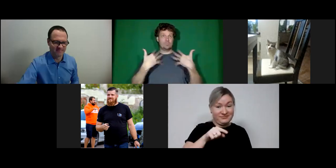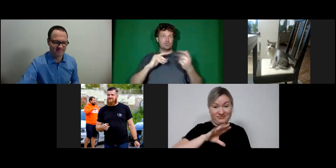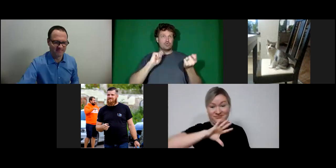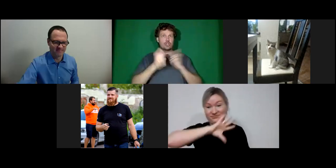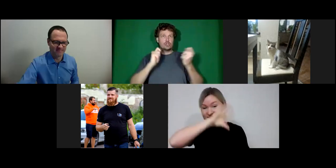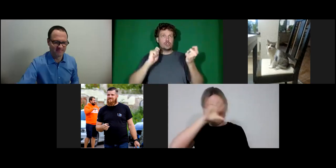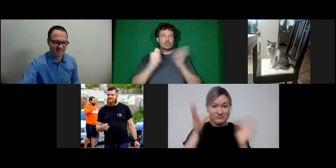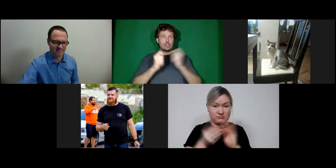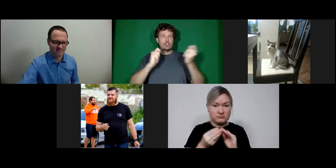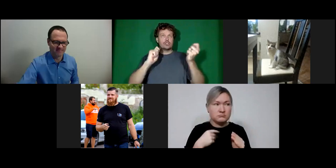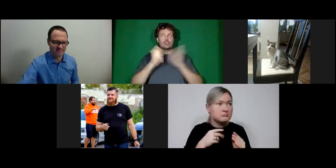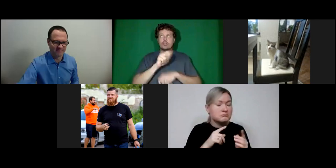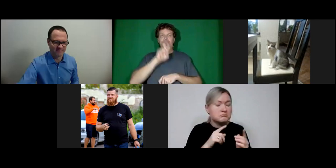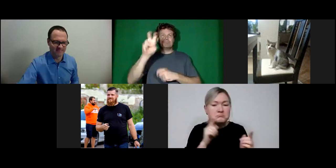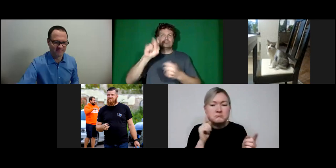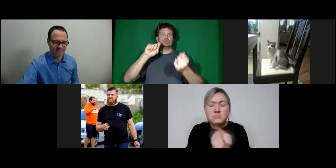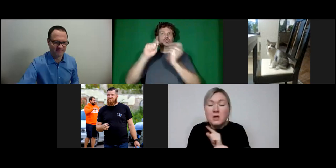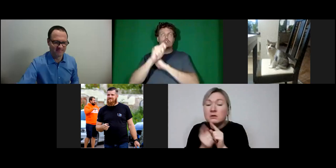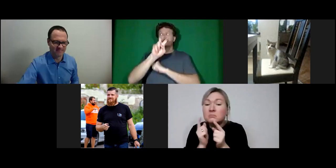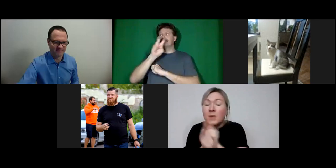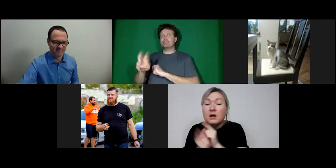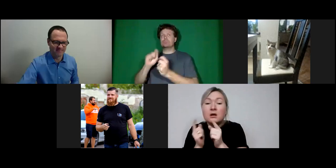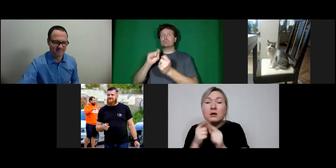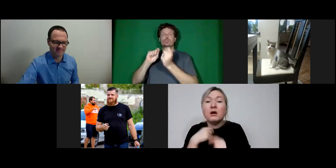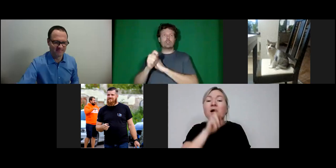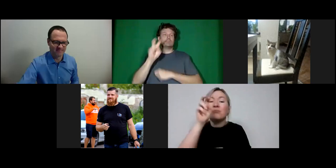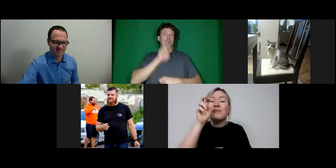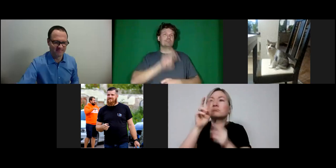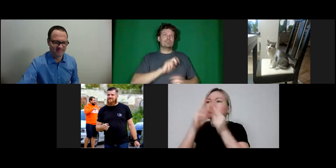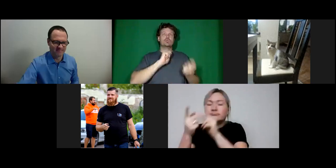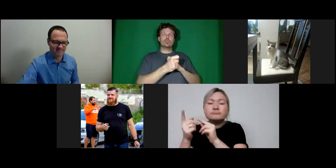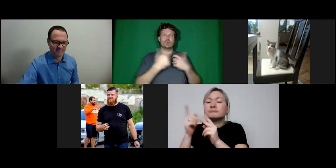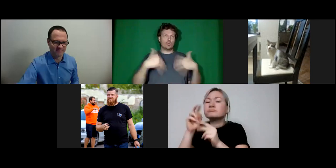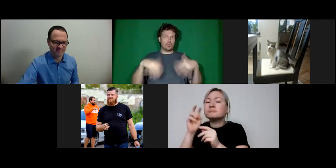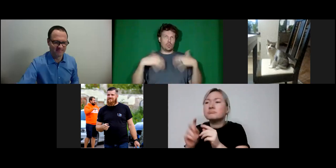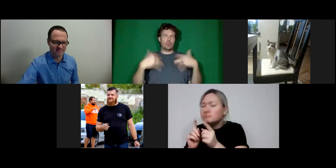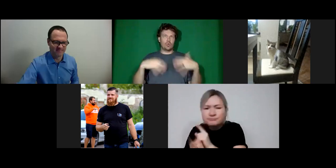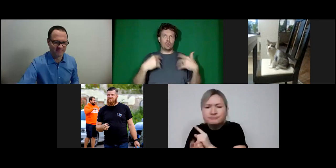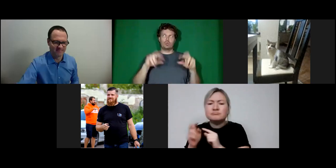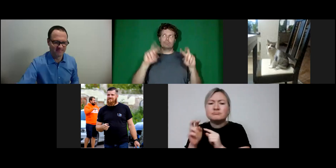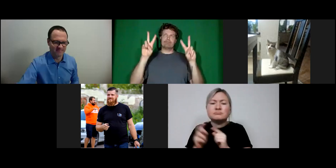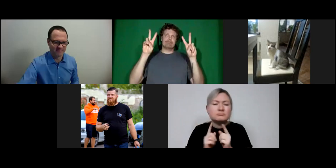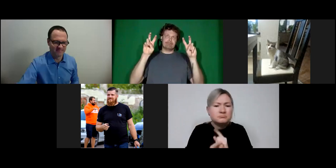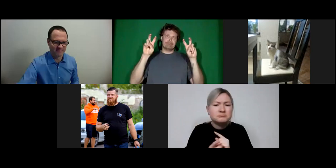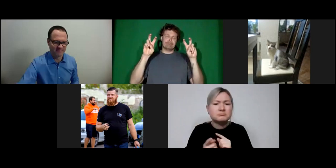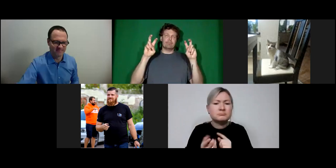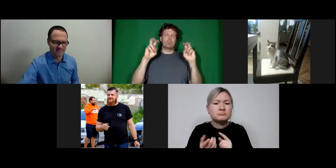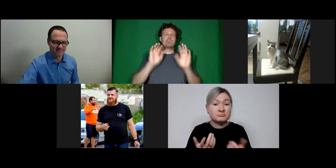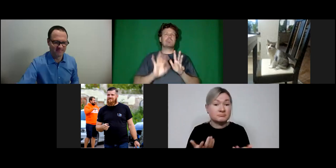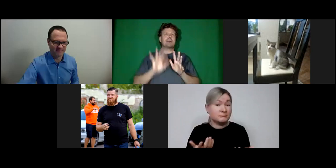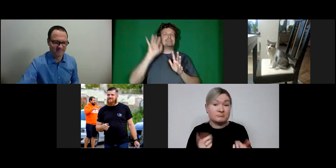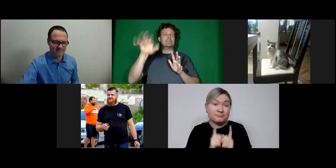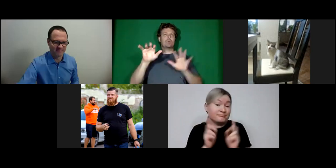again. And so I changed teams many times, teams and countries and cultures.